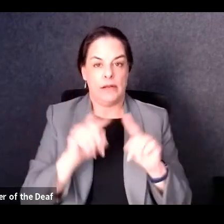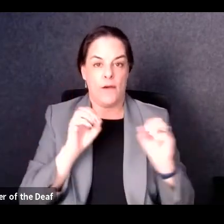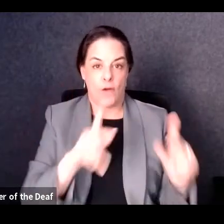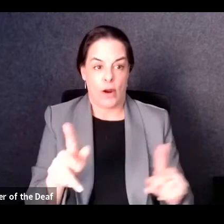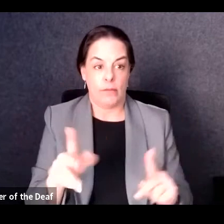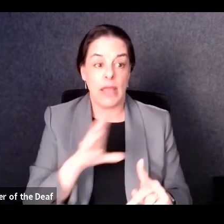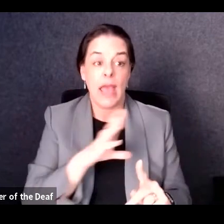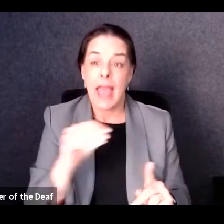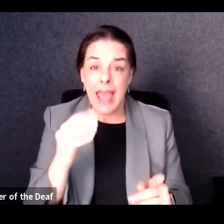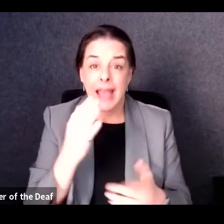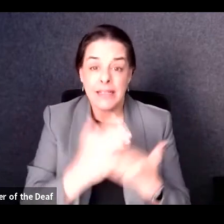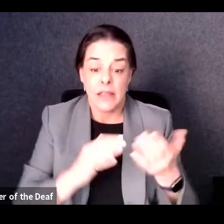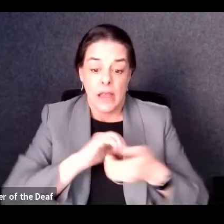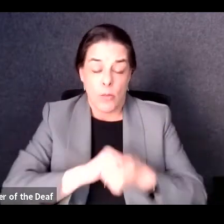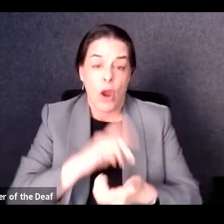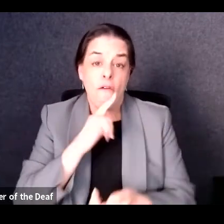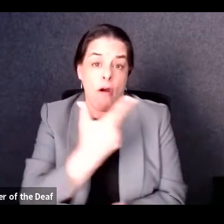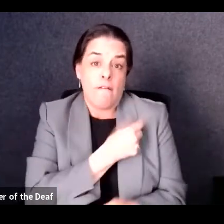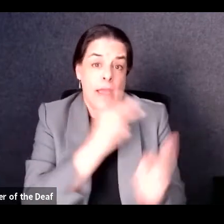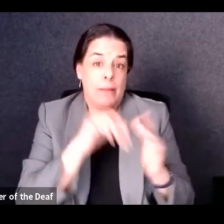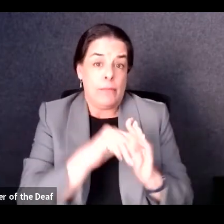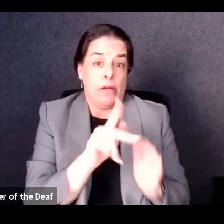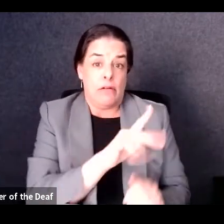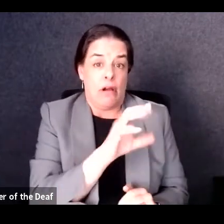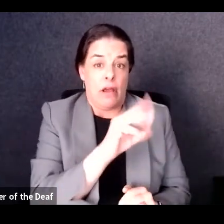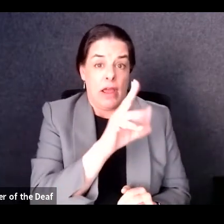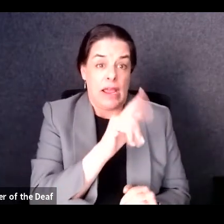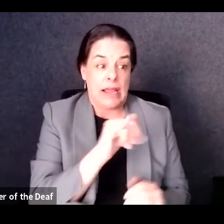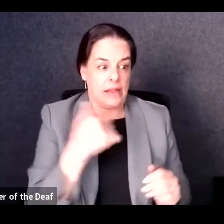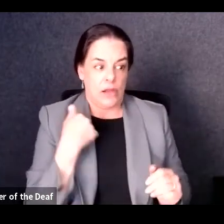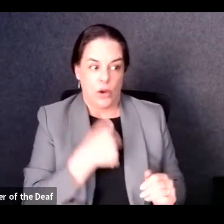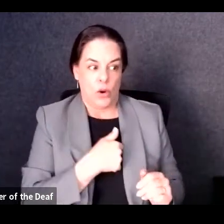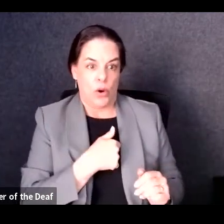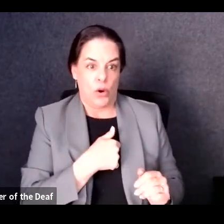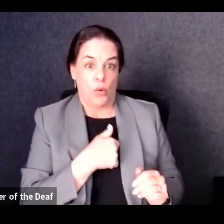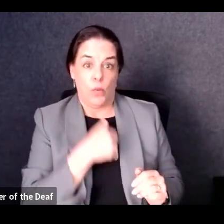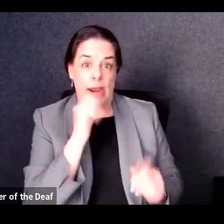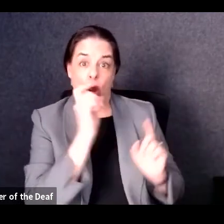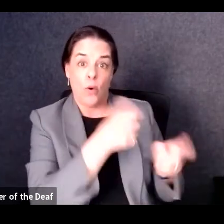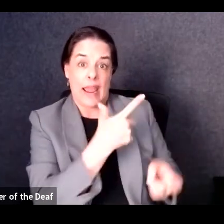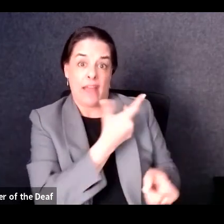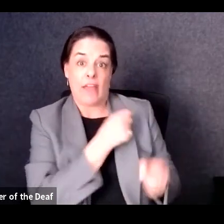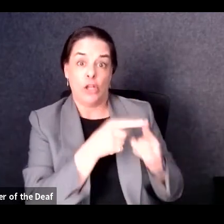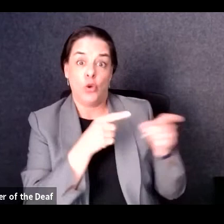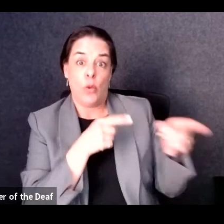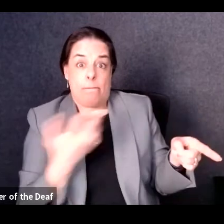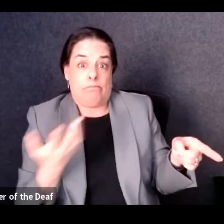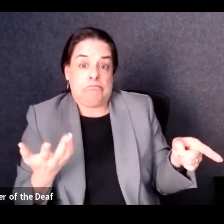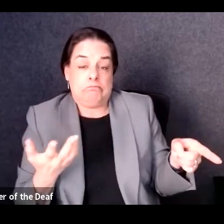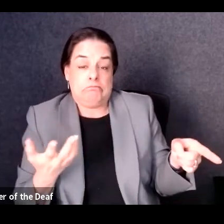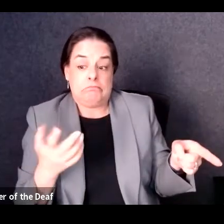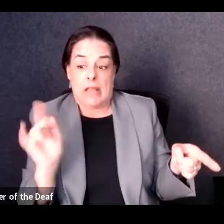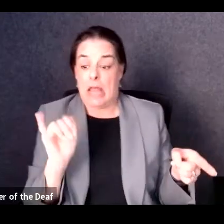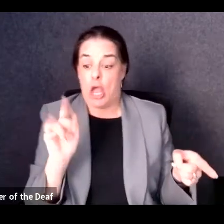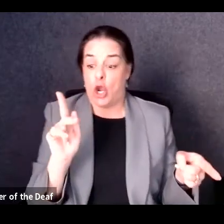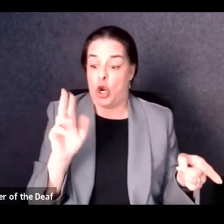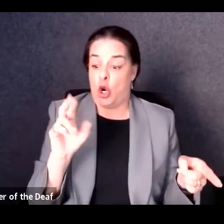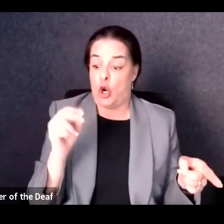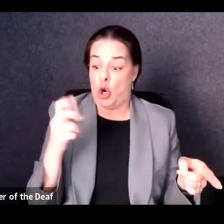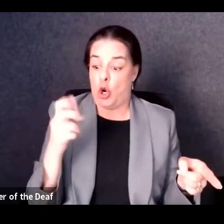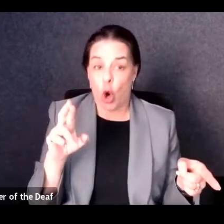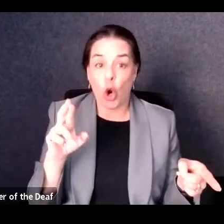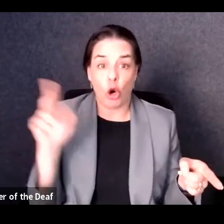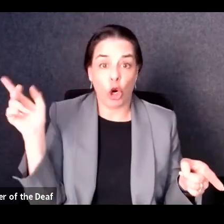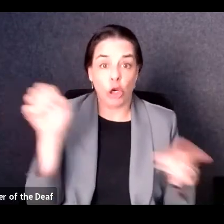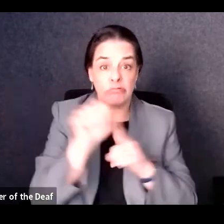even partners that we have that are vaccinating folks in Knox County that we don't allocate vaccine to. I'm thinking Kroger's has been activated. I think Walmart's